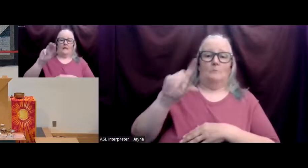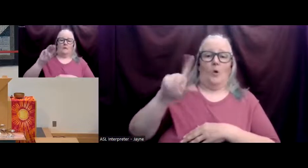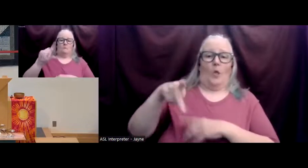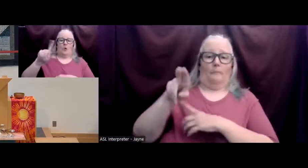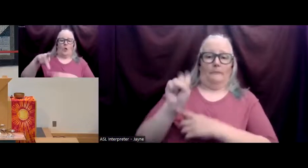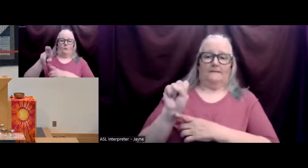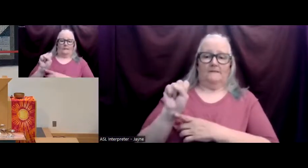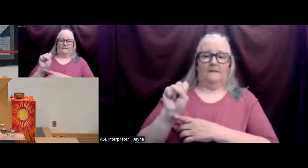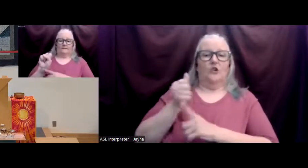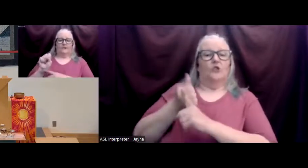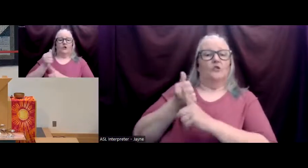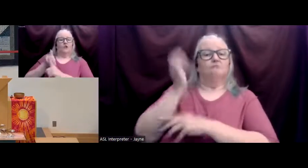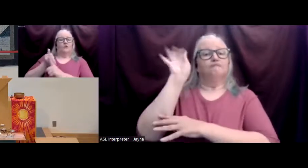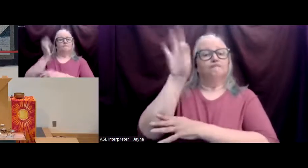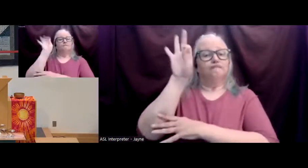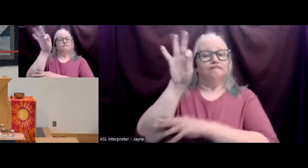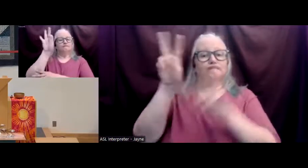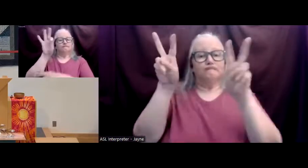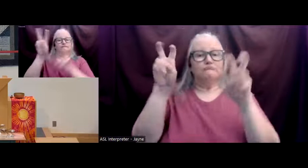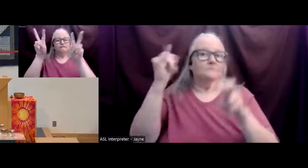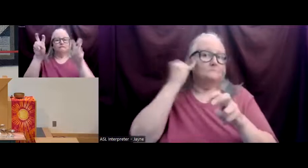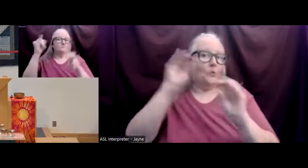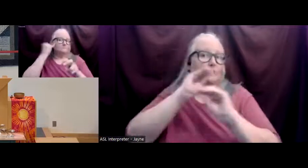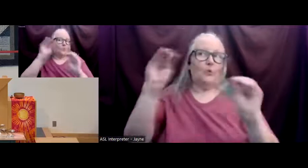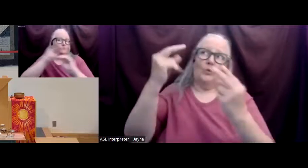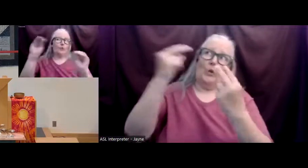sermon is titled, What If No One's Watching?